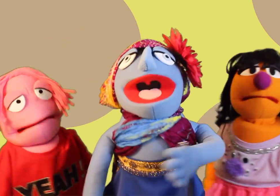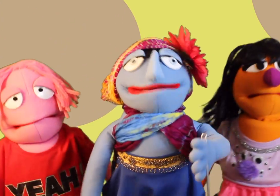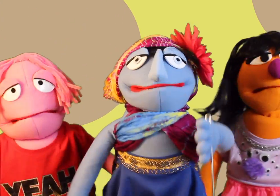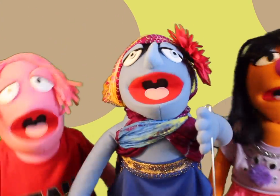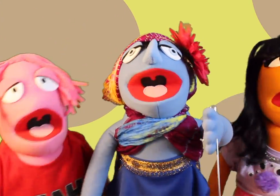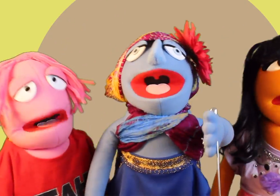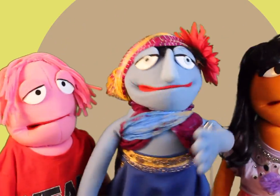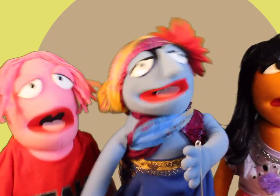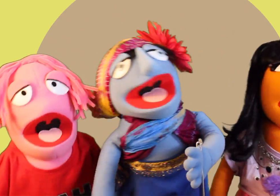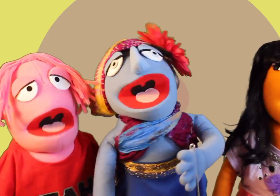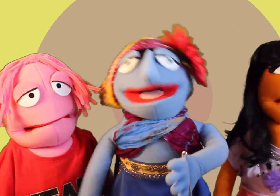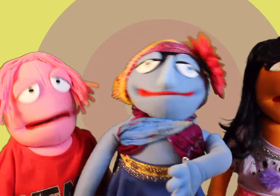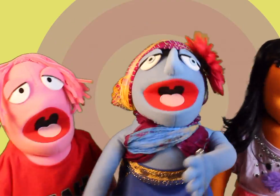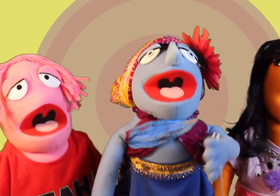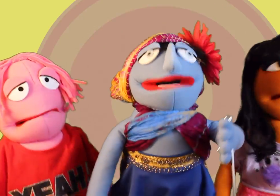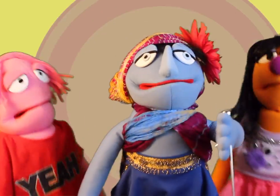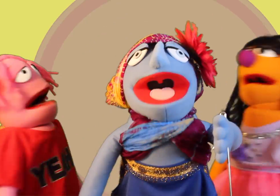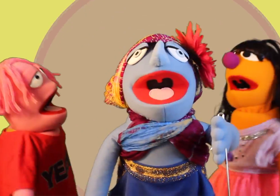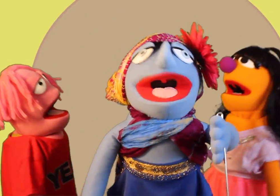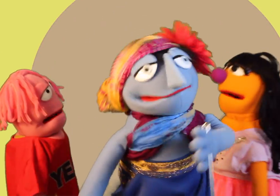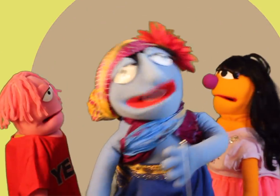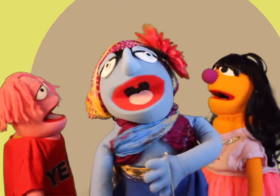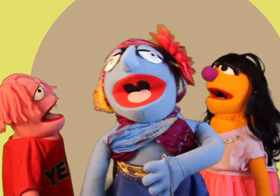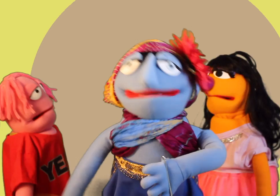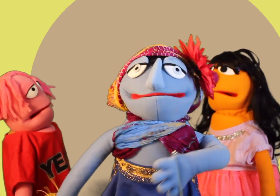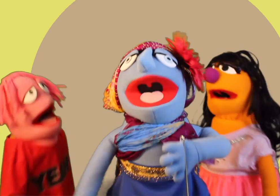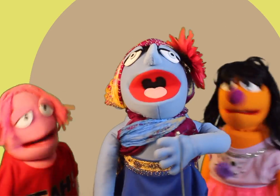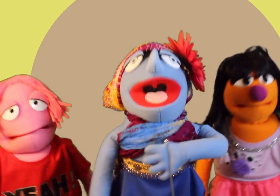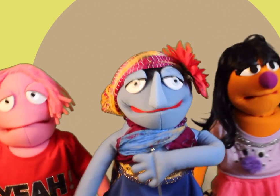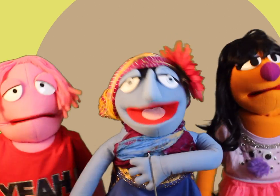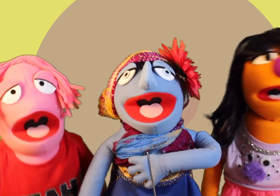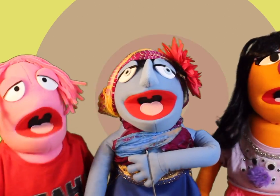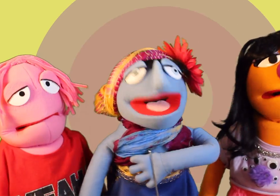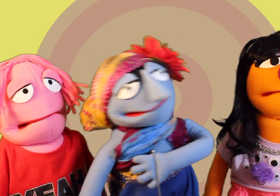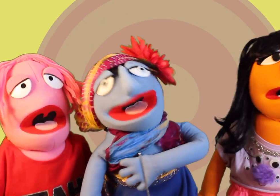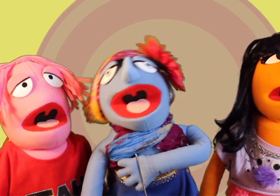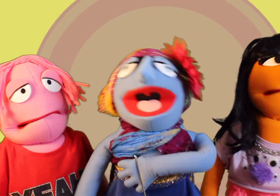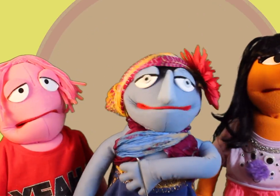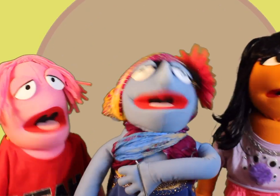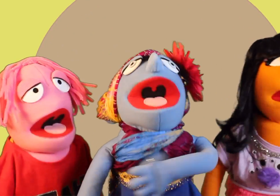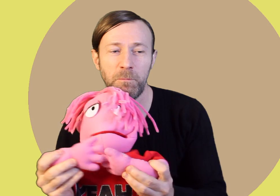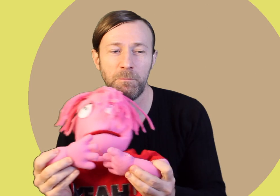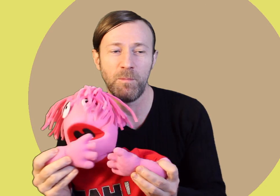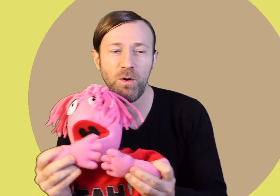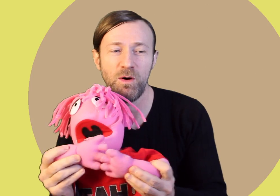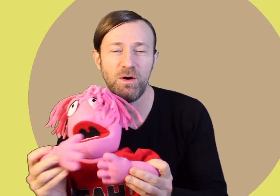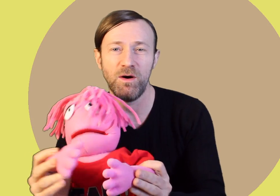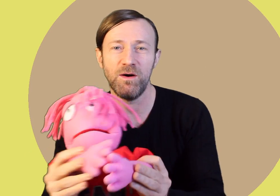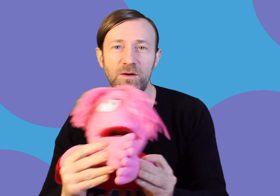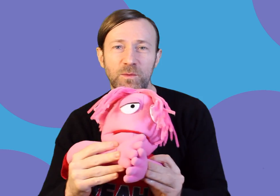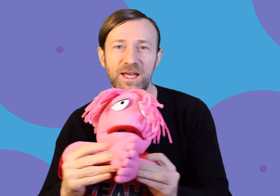are your friends, and your friends are my friends. The more we